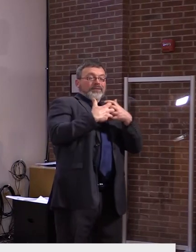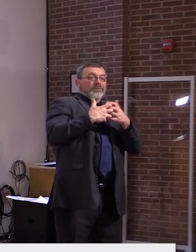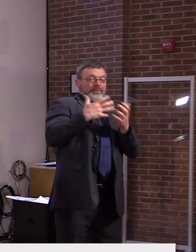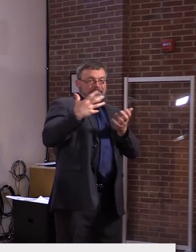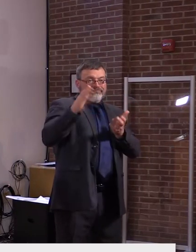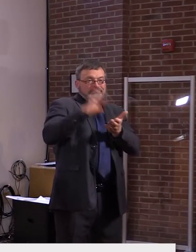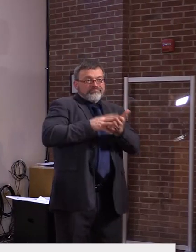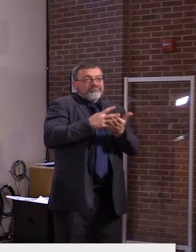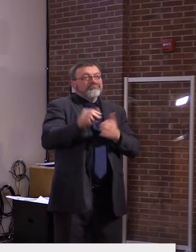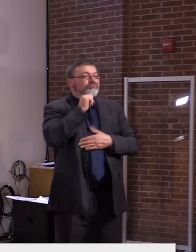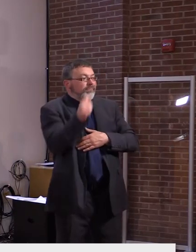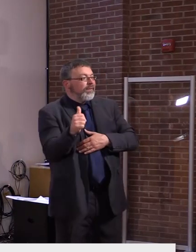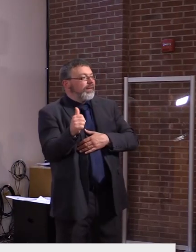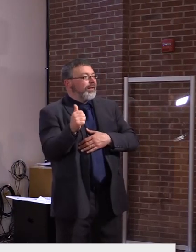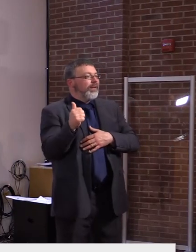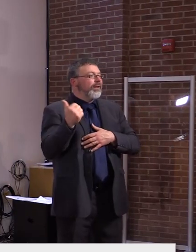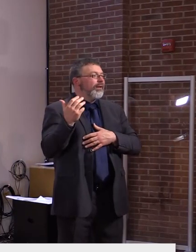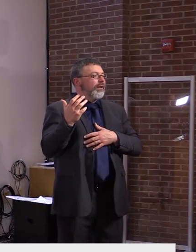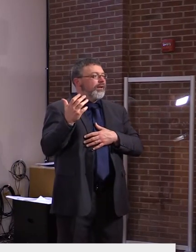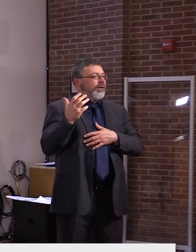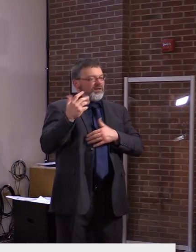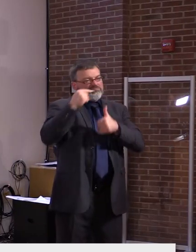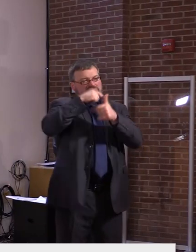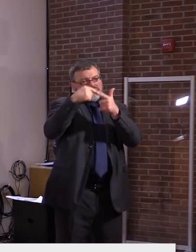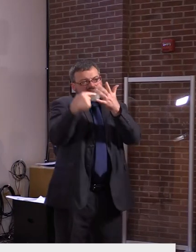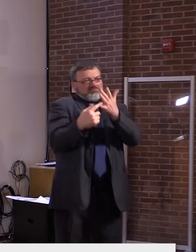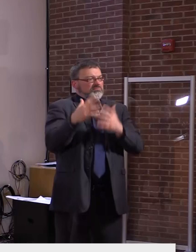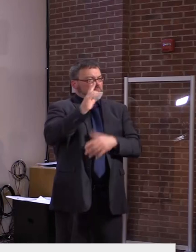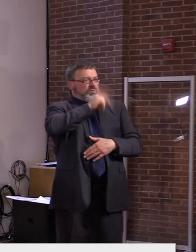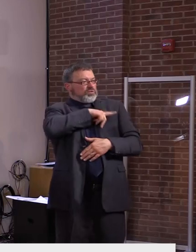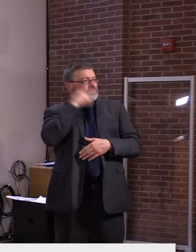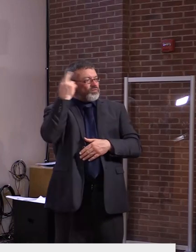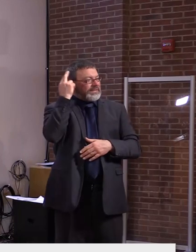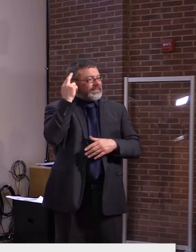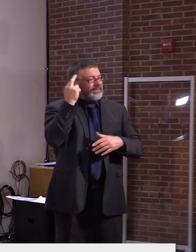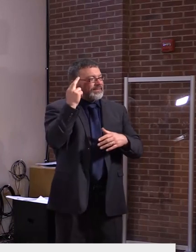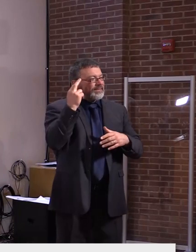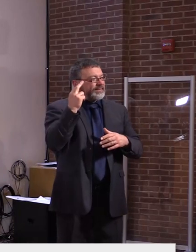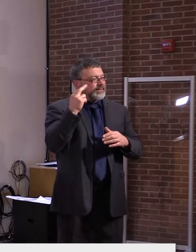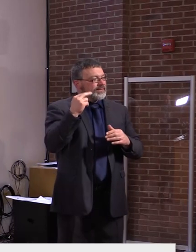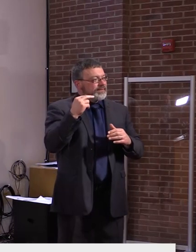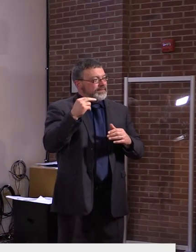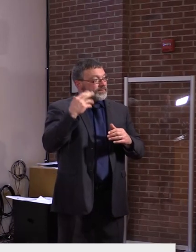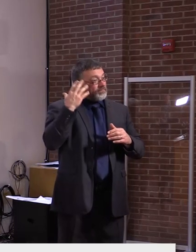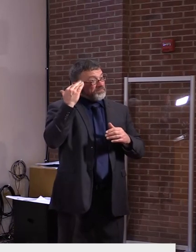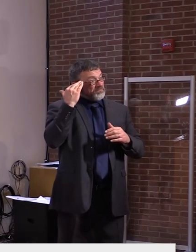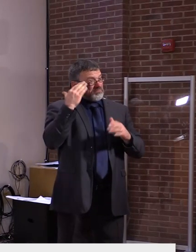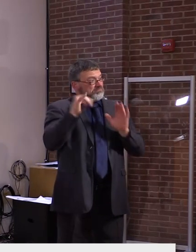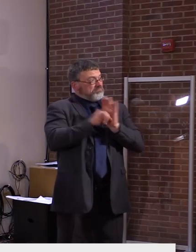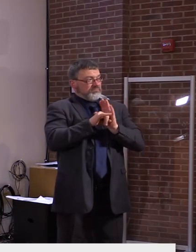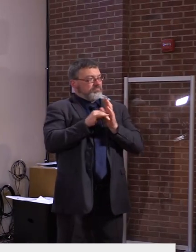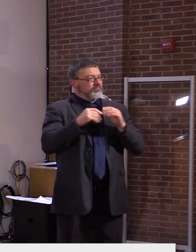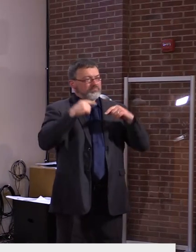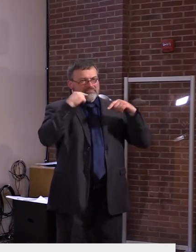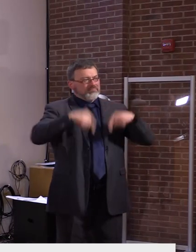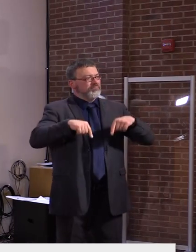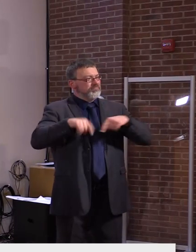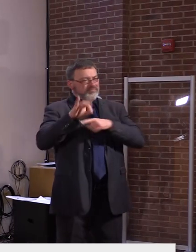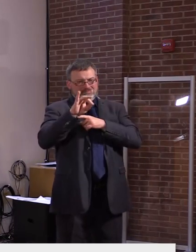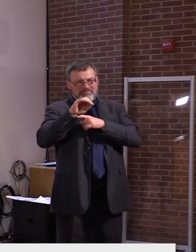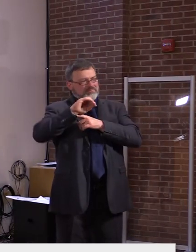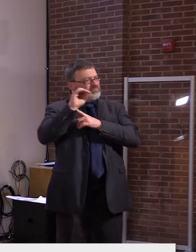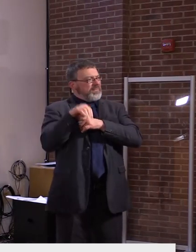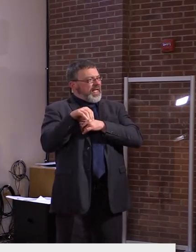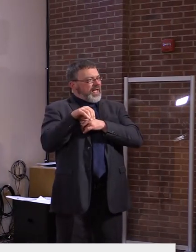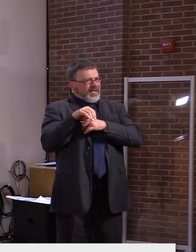of reasons. And they explain why we went from 80% to, let's call it